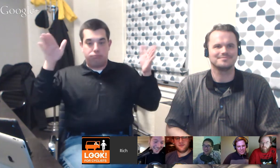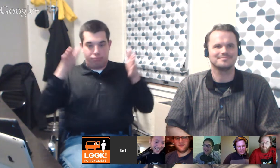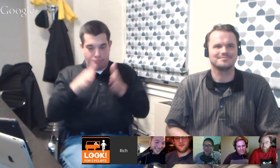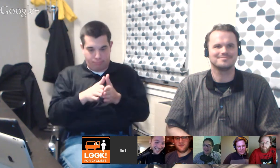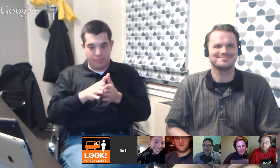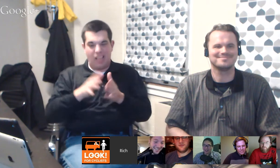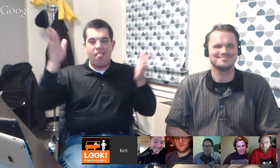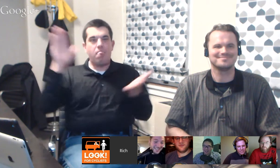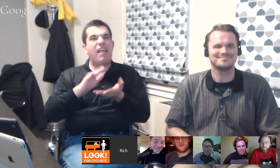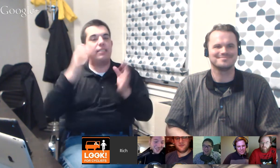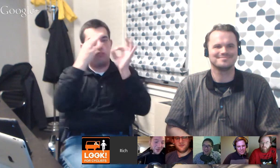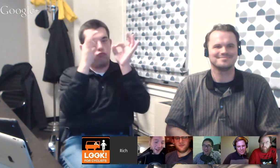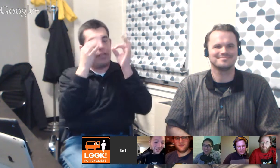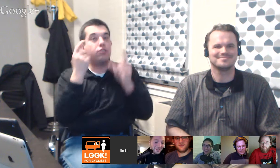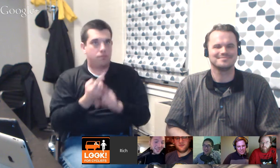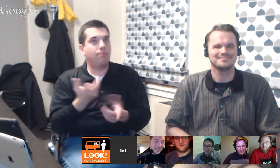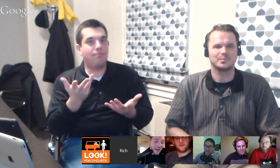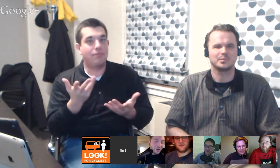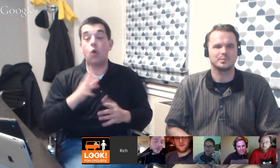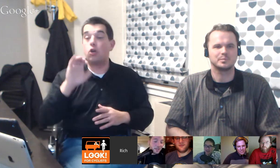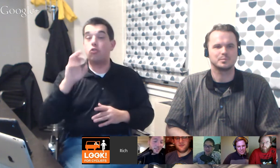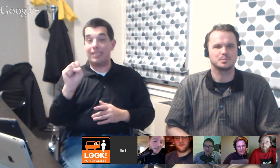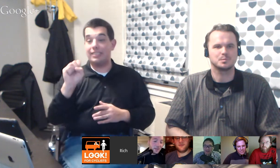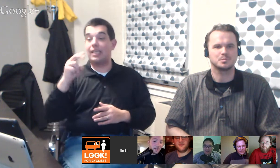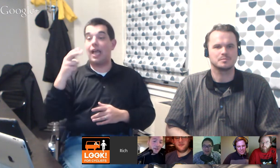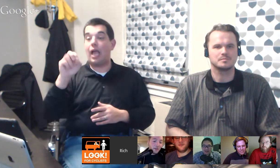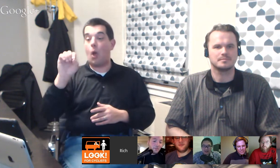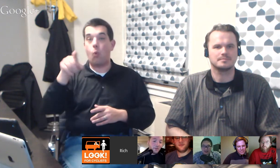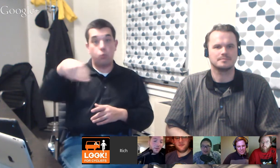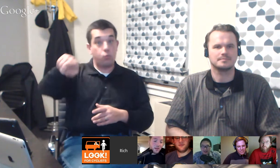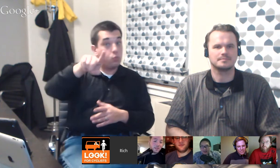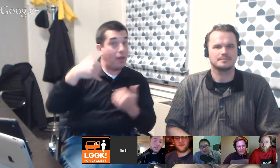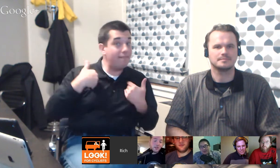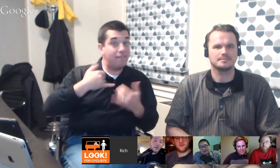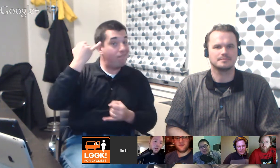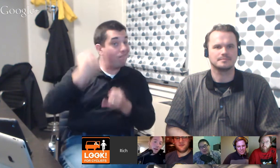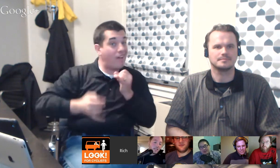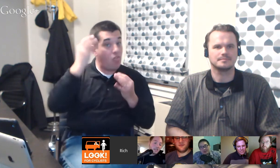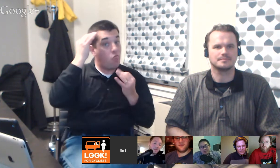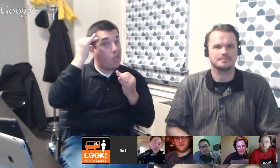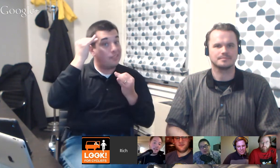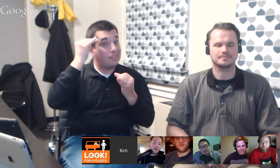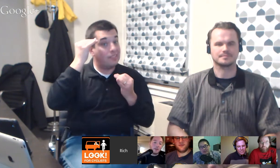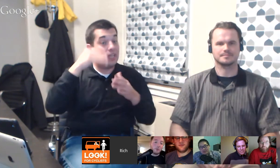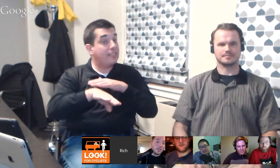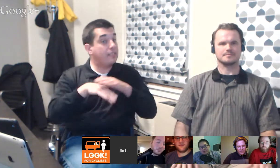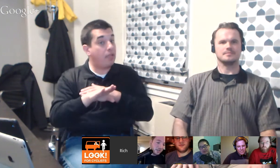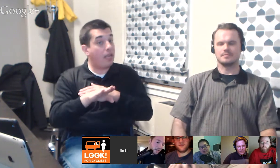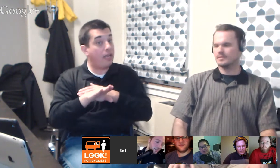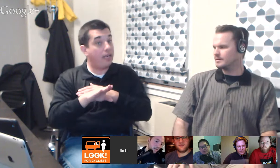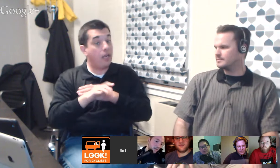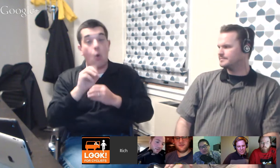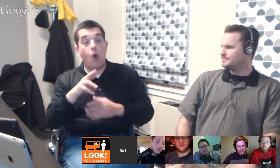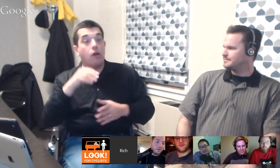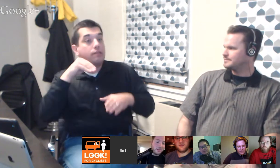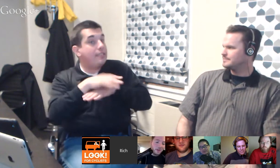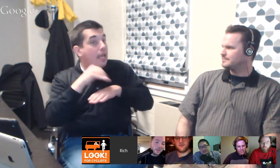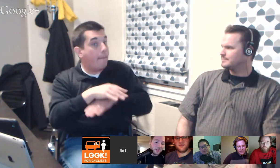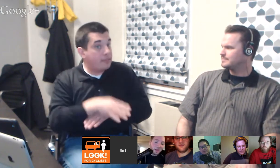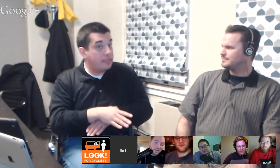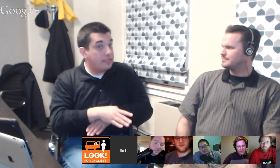distractions. So, Chris and Hal, do you guys have any final thoughts on accessibility or tips